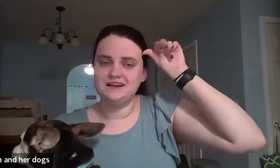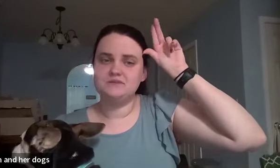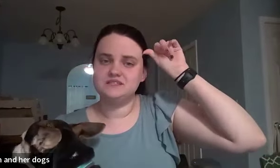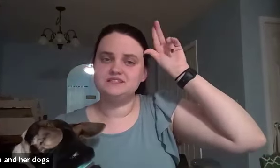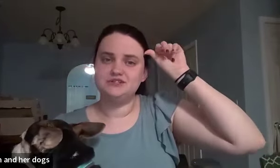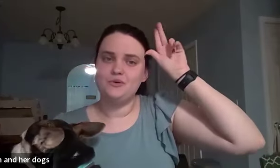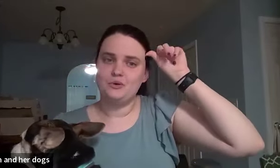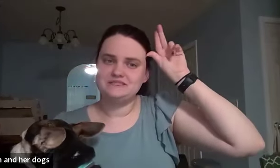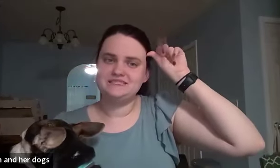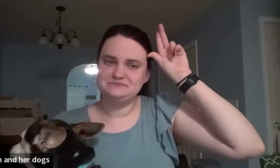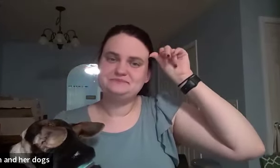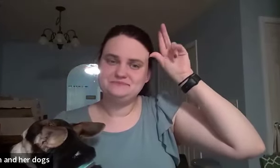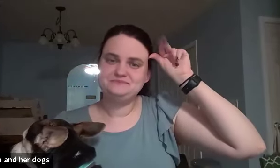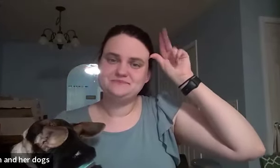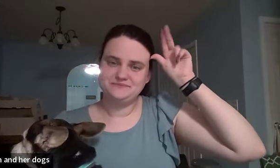kind of comes into horse.